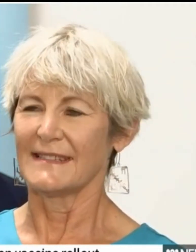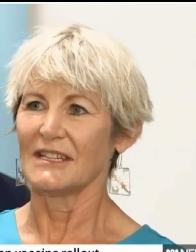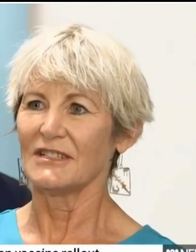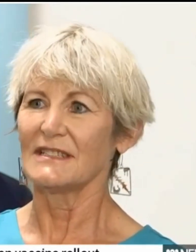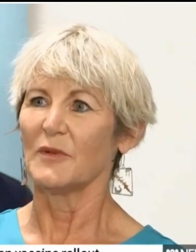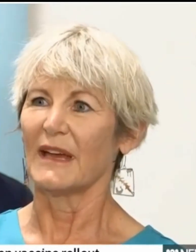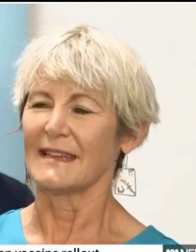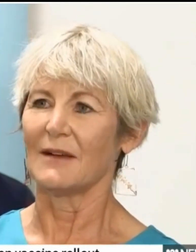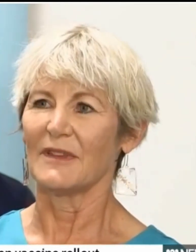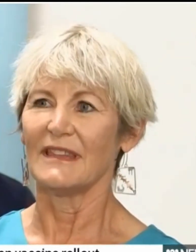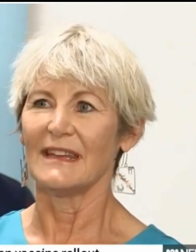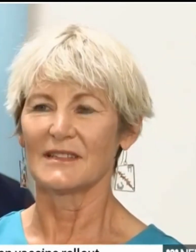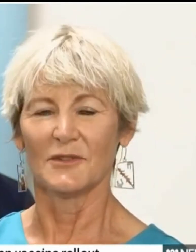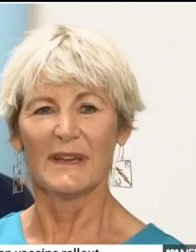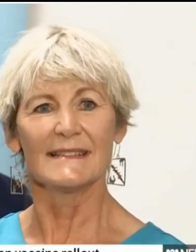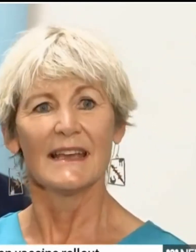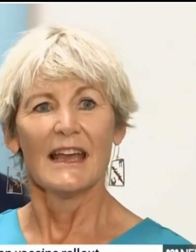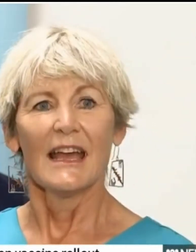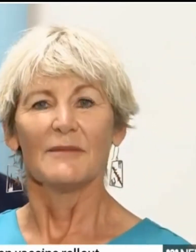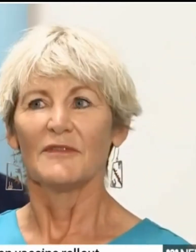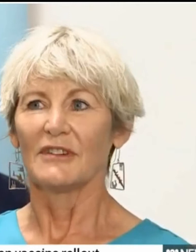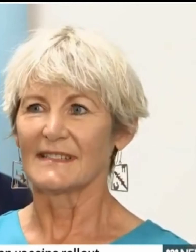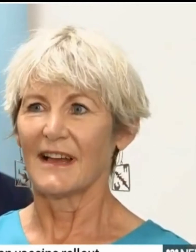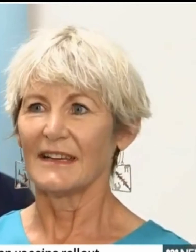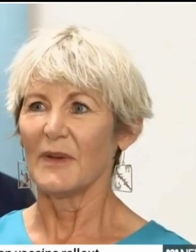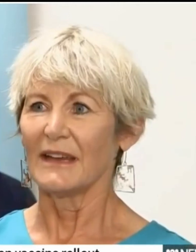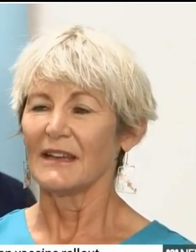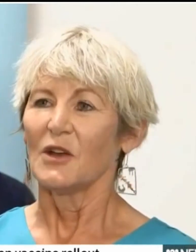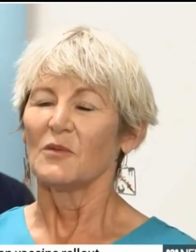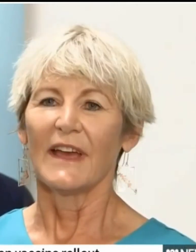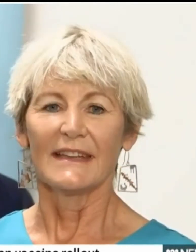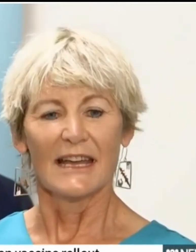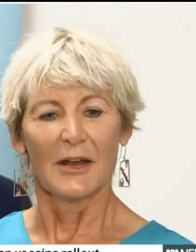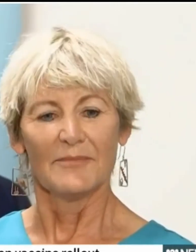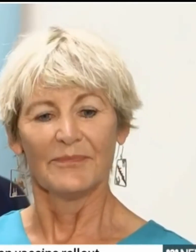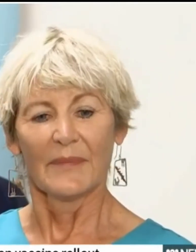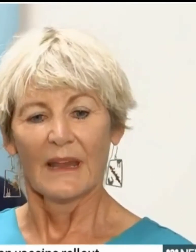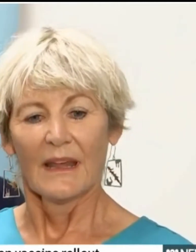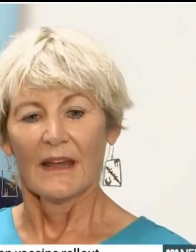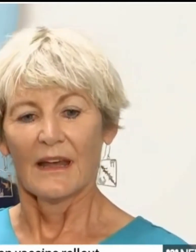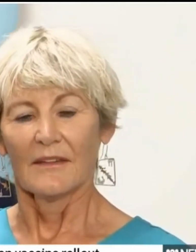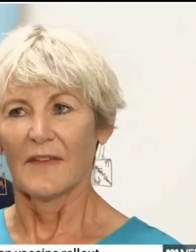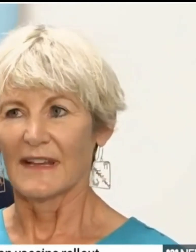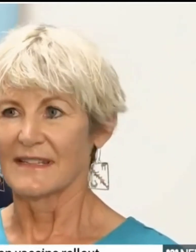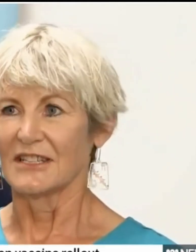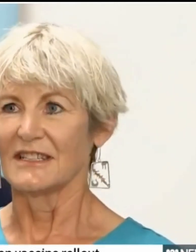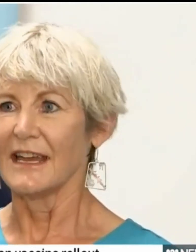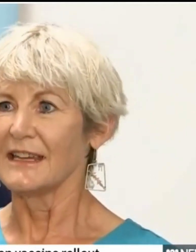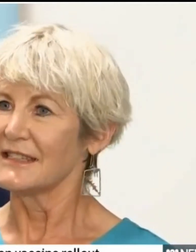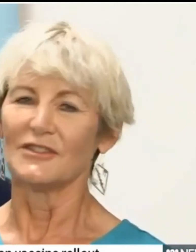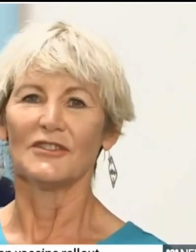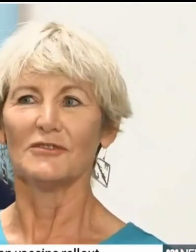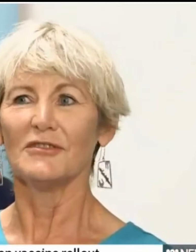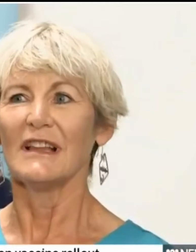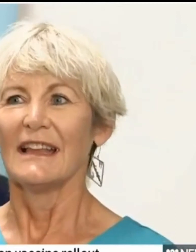all the vaccinations, and we'll be able to start within the next 2 weeks, and we're very excited about it. We've had the vaccination today.